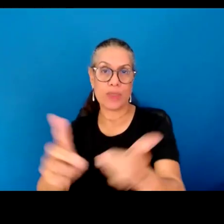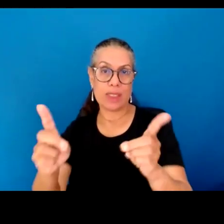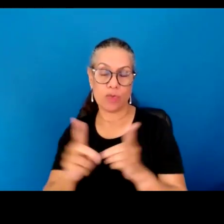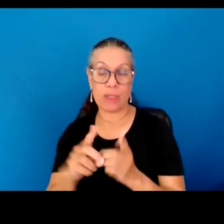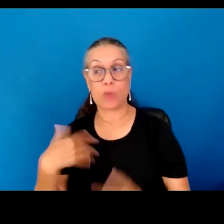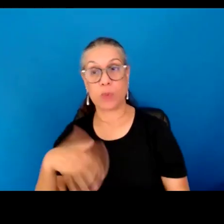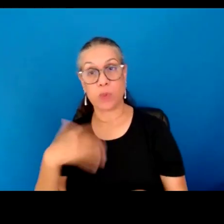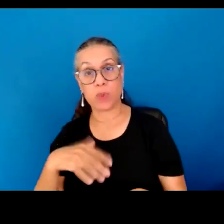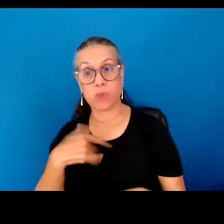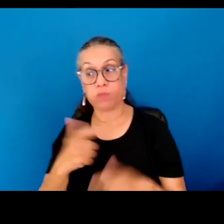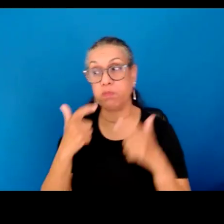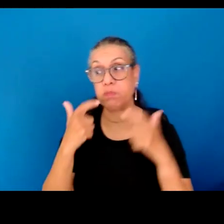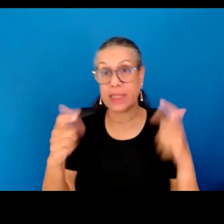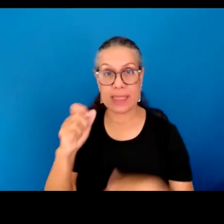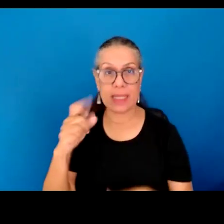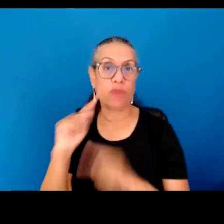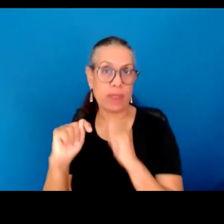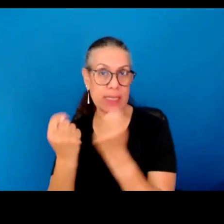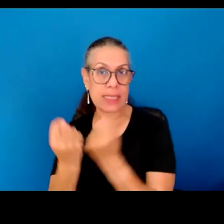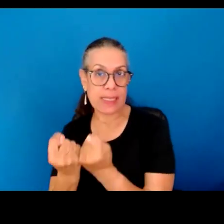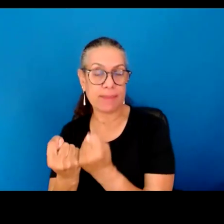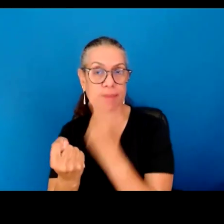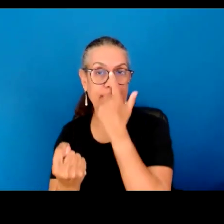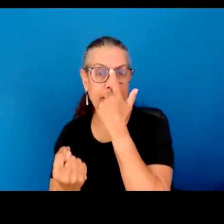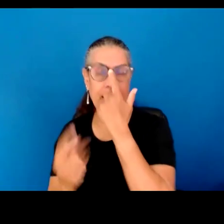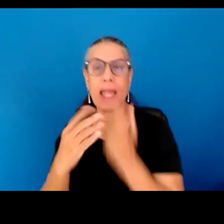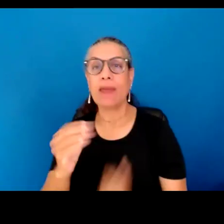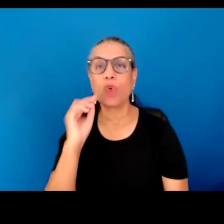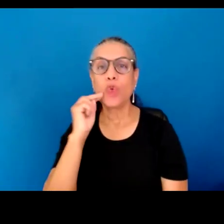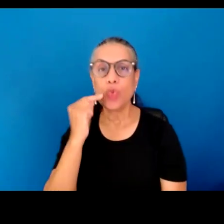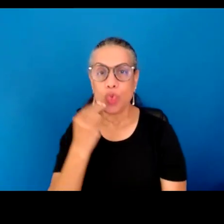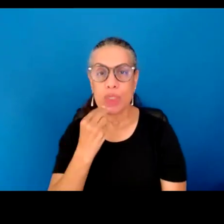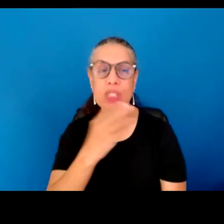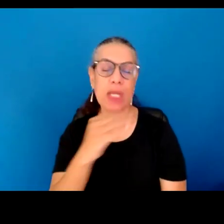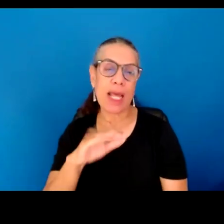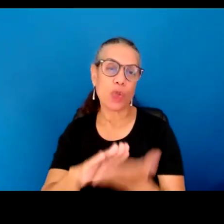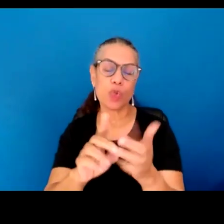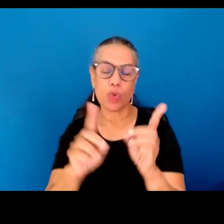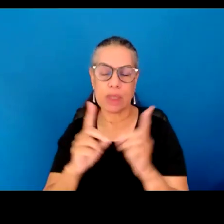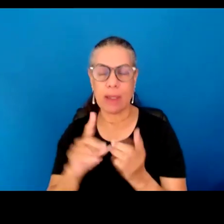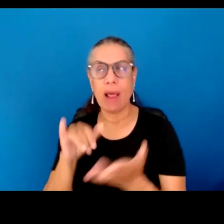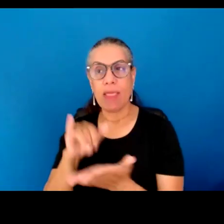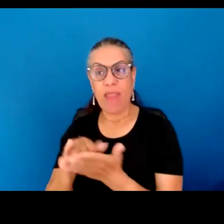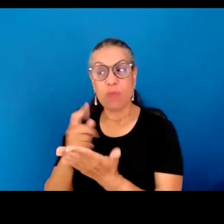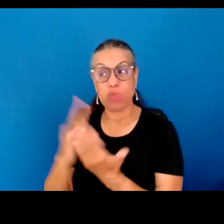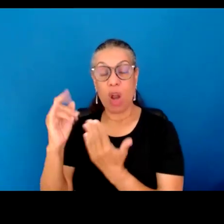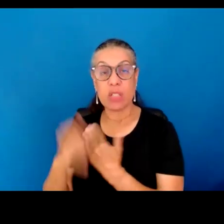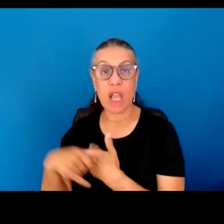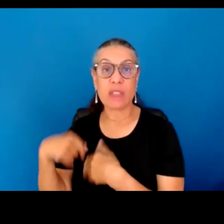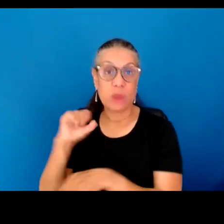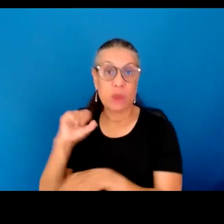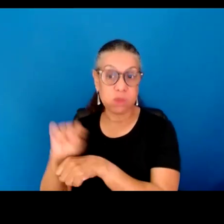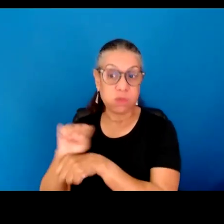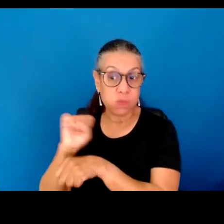really a huge accomplishment for the team in food and nutrition and also for the district. It's a project that's been wanting to happen